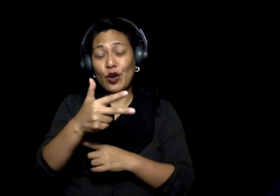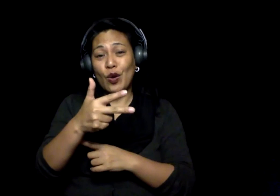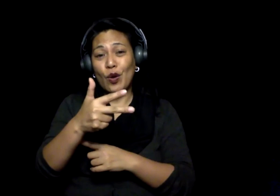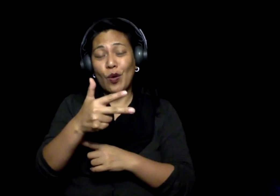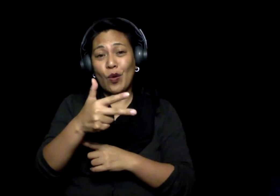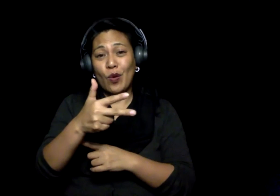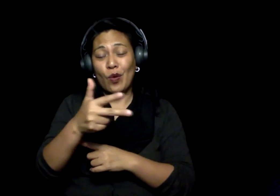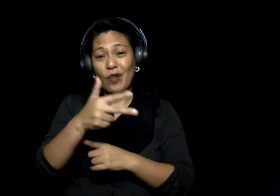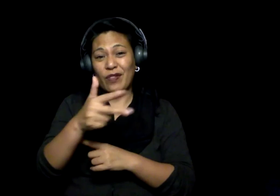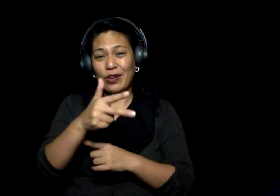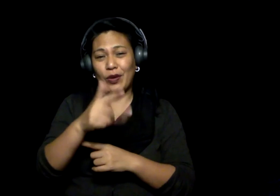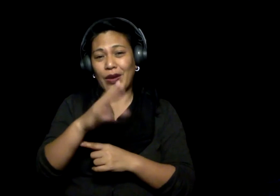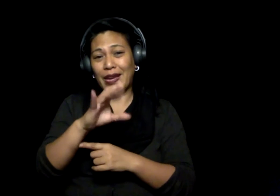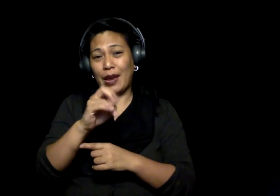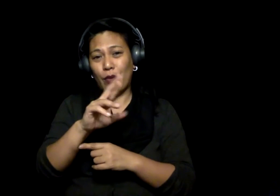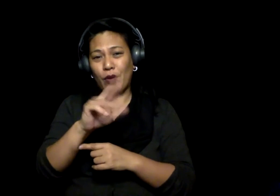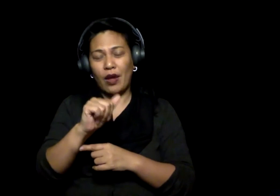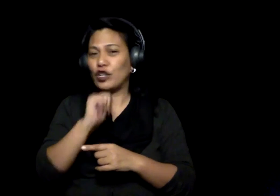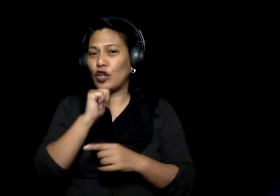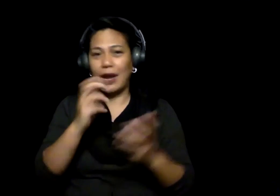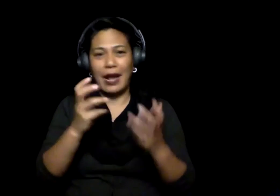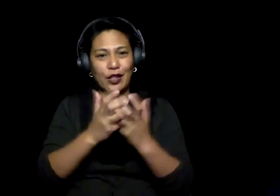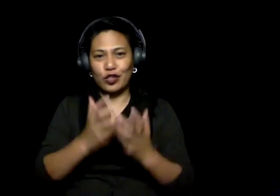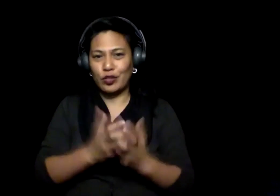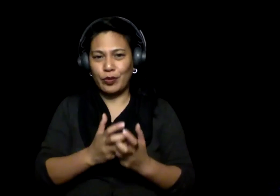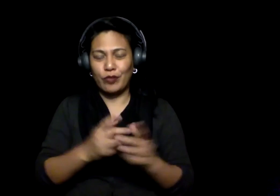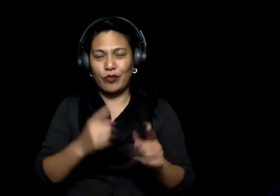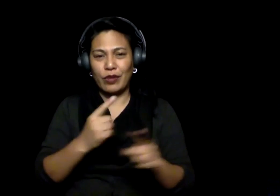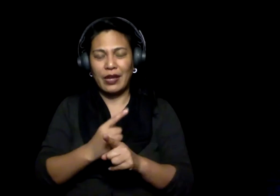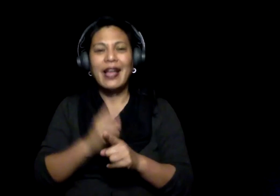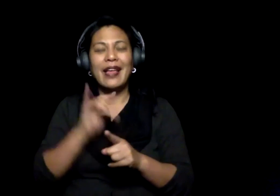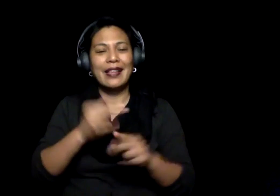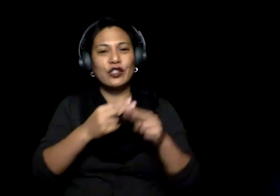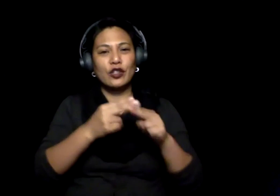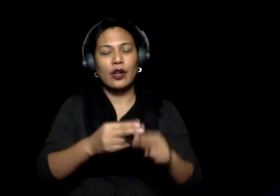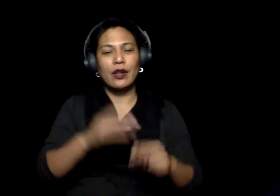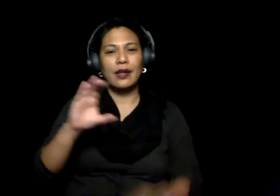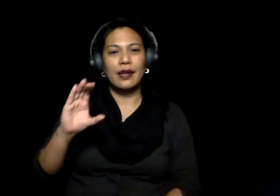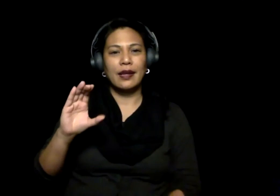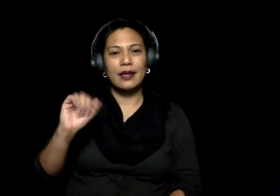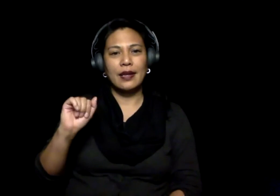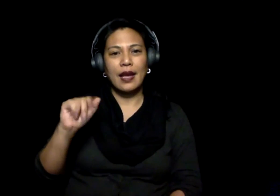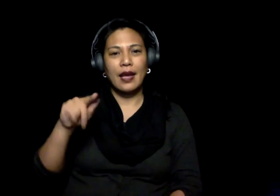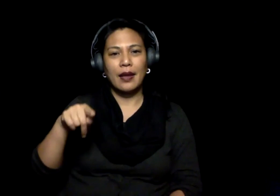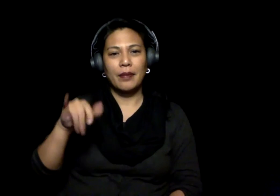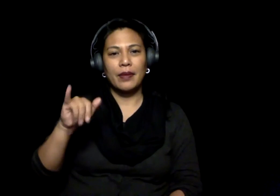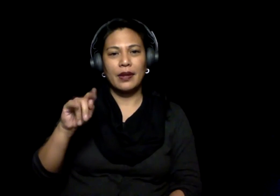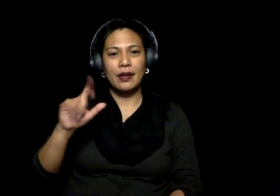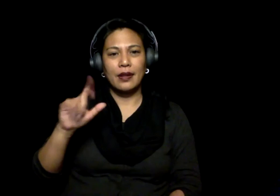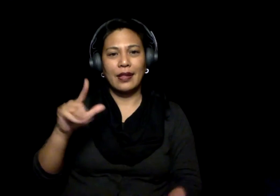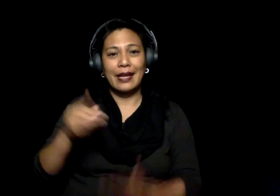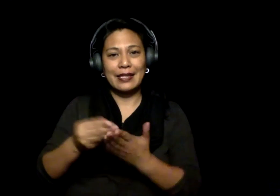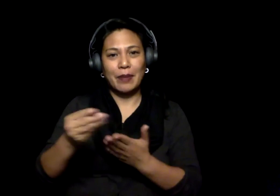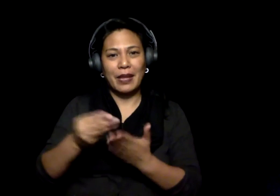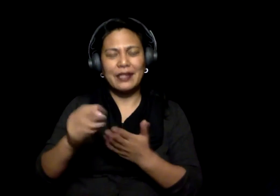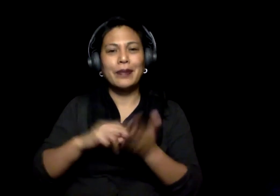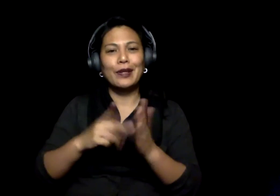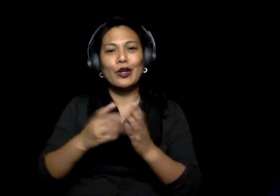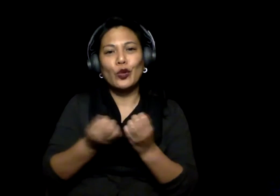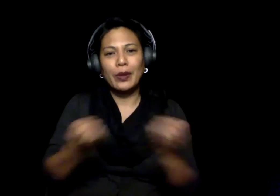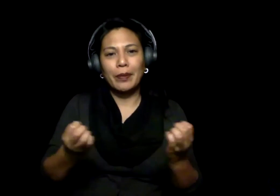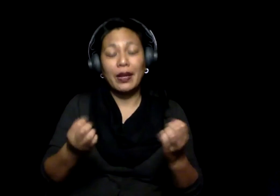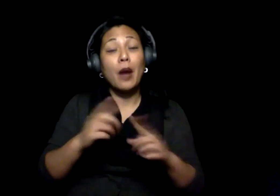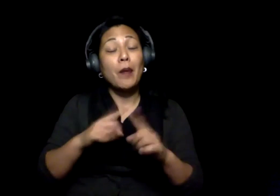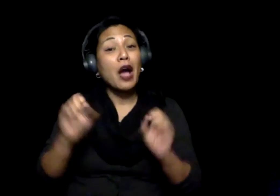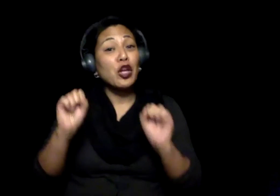be eligible, correct? that's right. Yeah, that would be considered a capital equipment purchase. Okay, okay, But you all right. could rent one, and